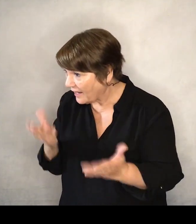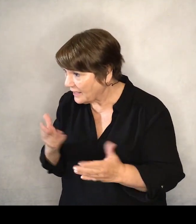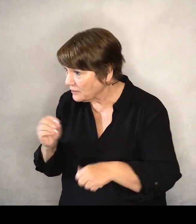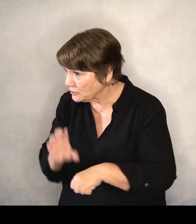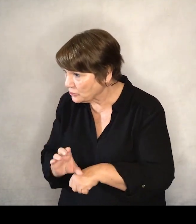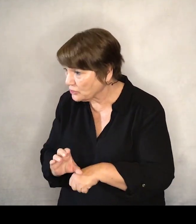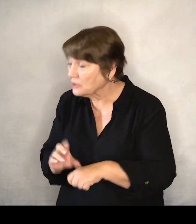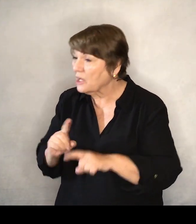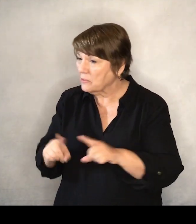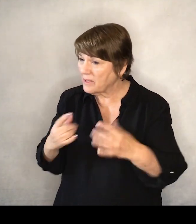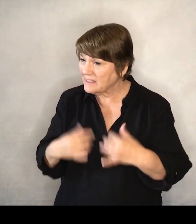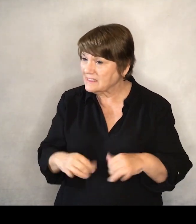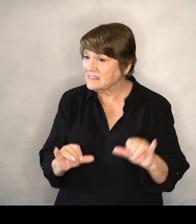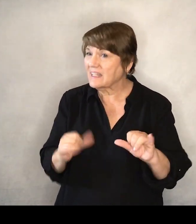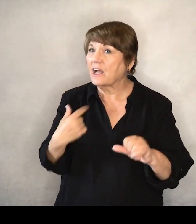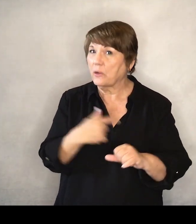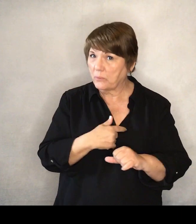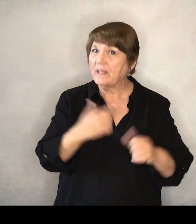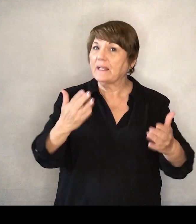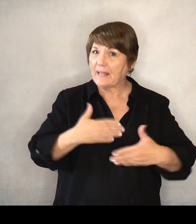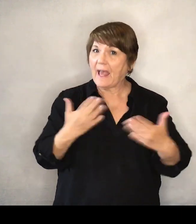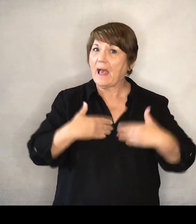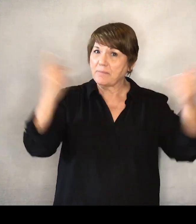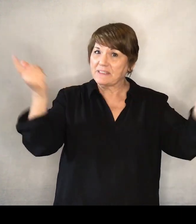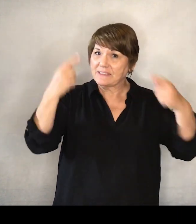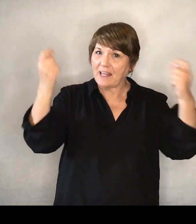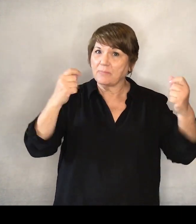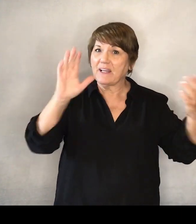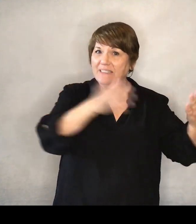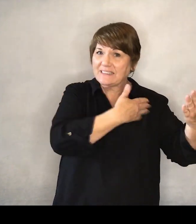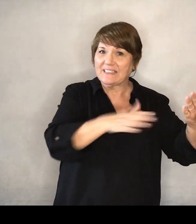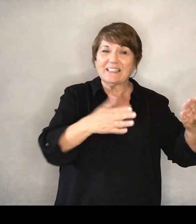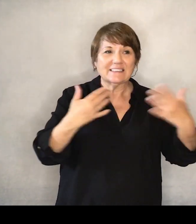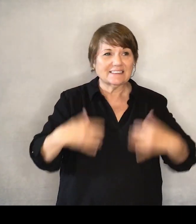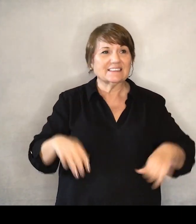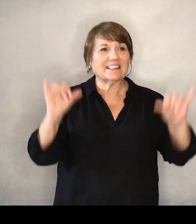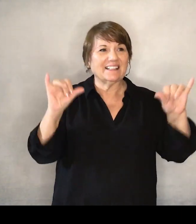but that doesn't mean that we can't make a joyful noise